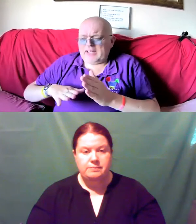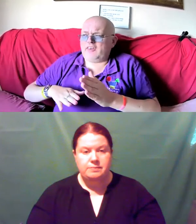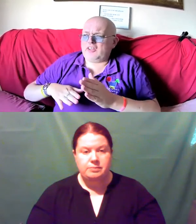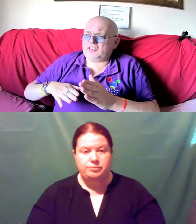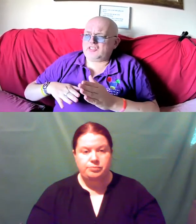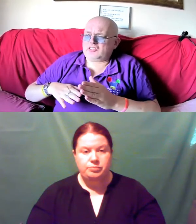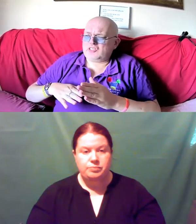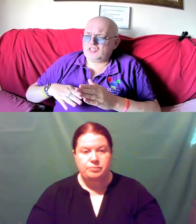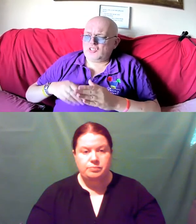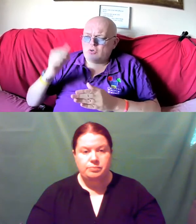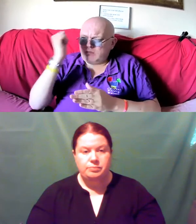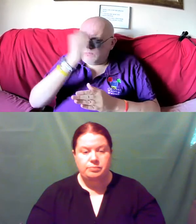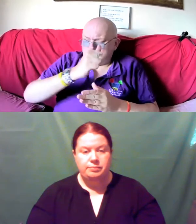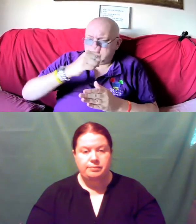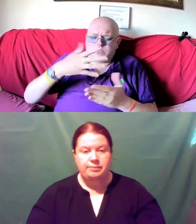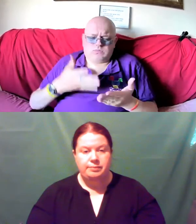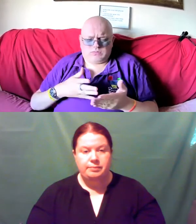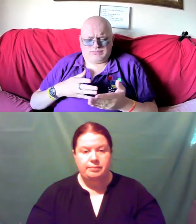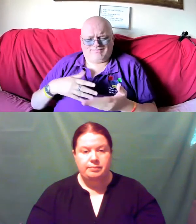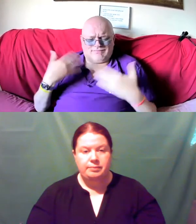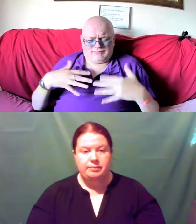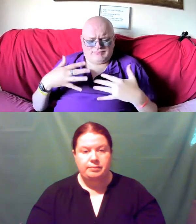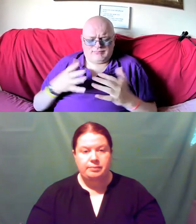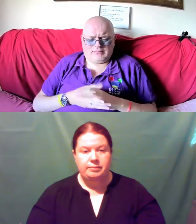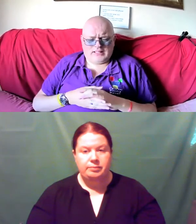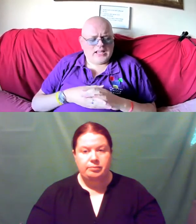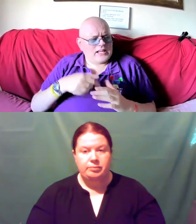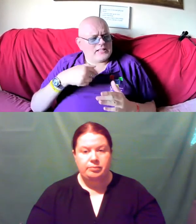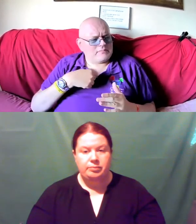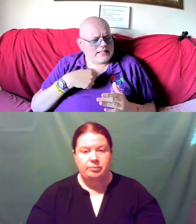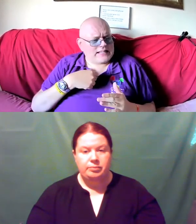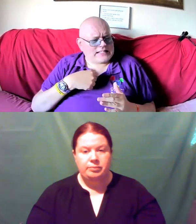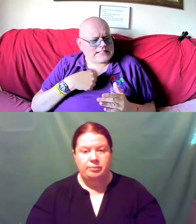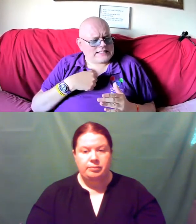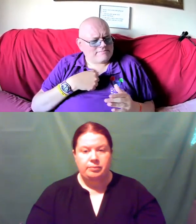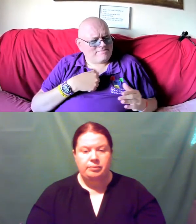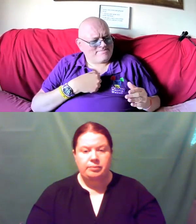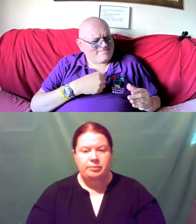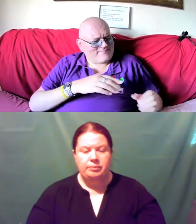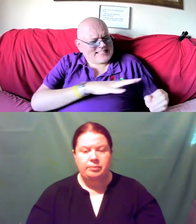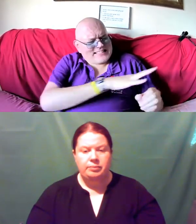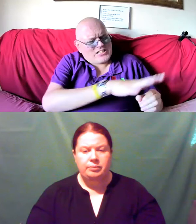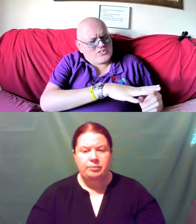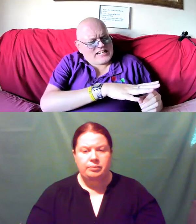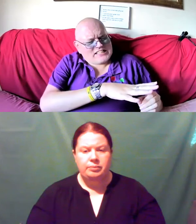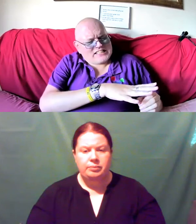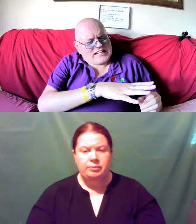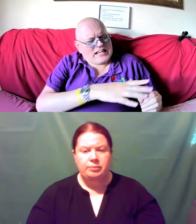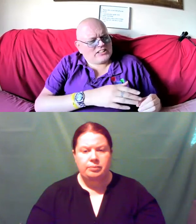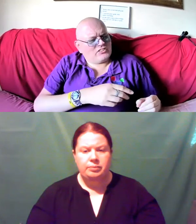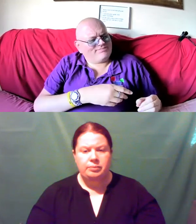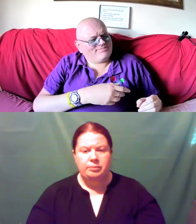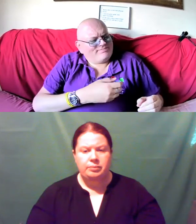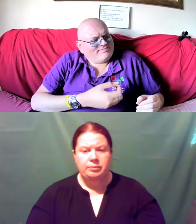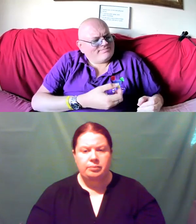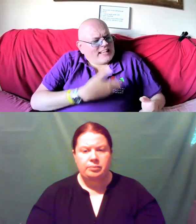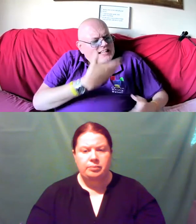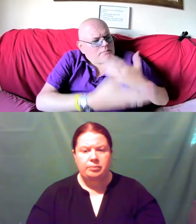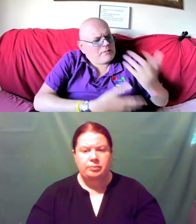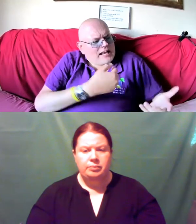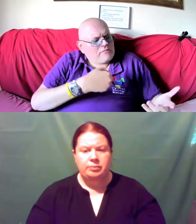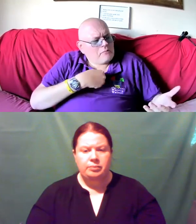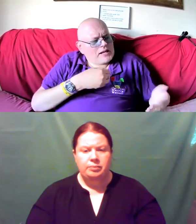But I did have to kind of come up with a case study of what I was going to do during that time. And I imagined, even before